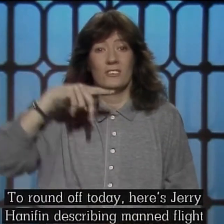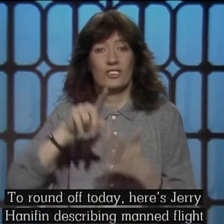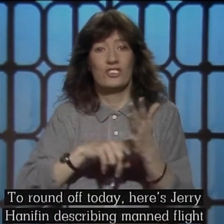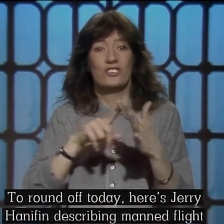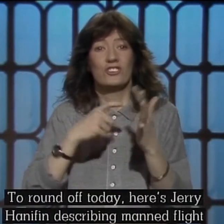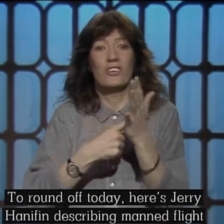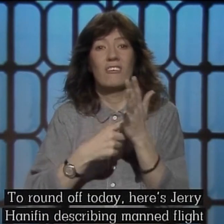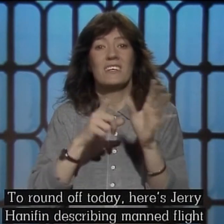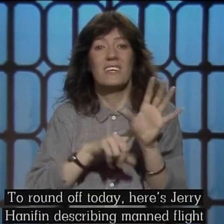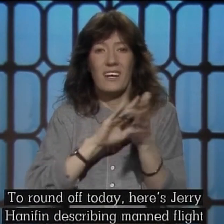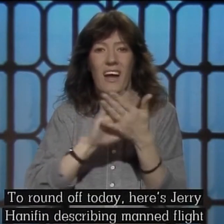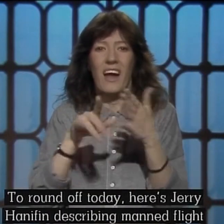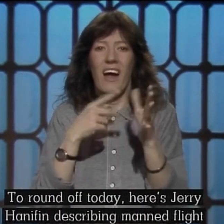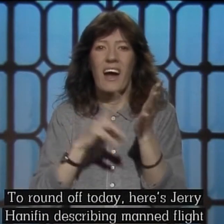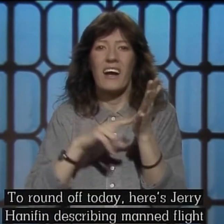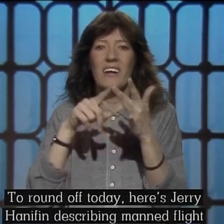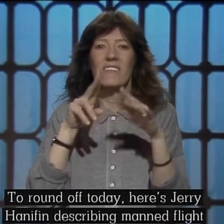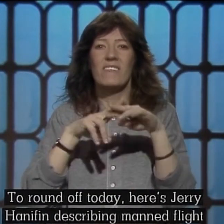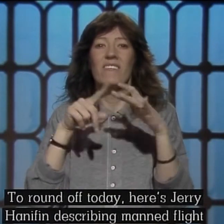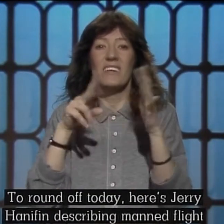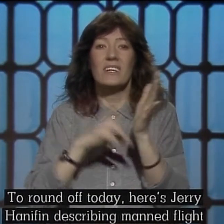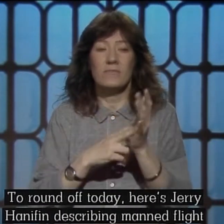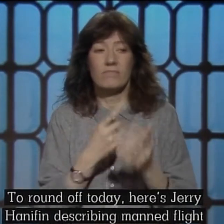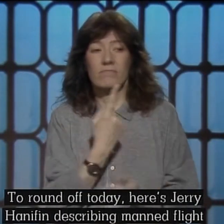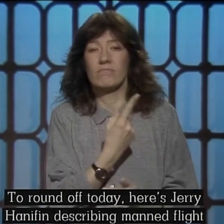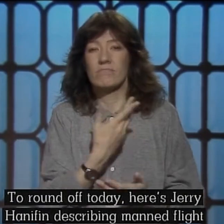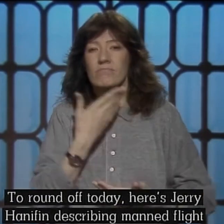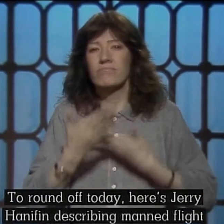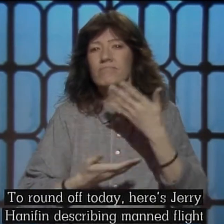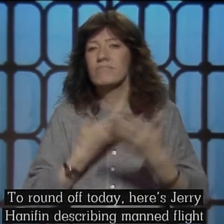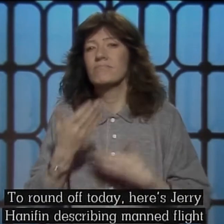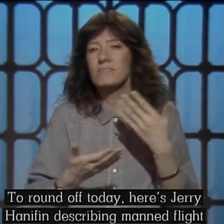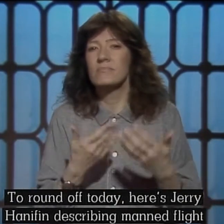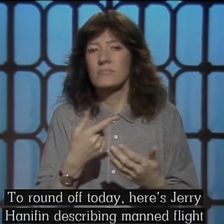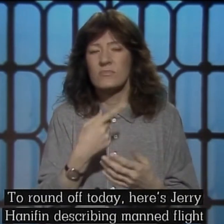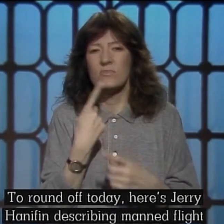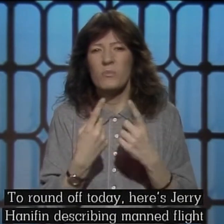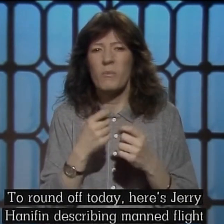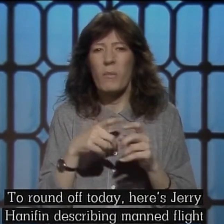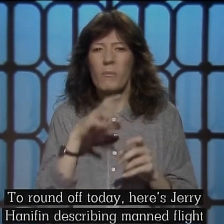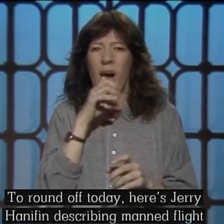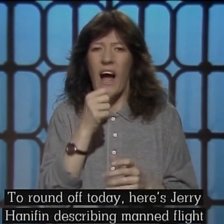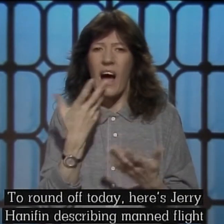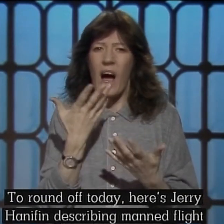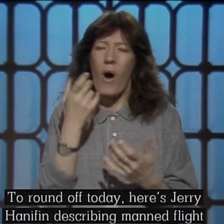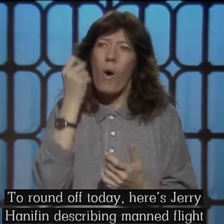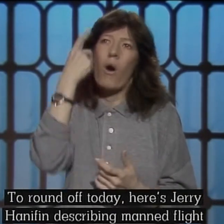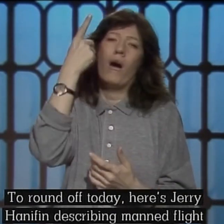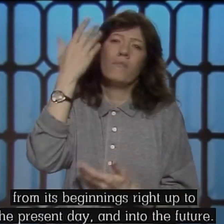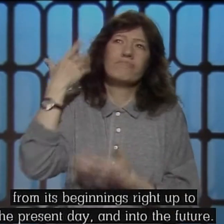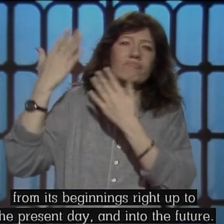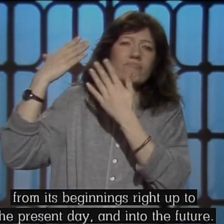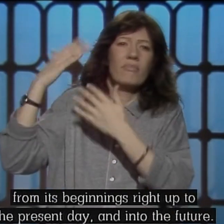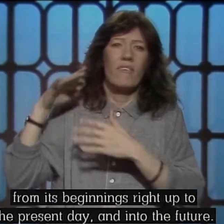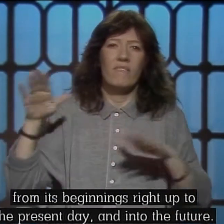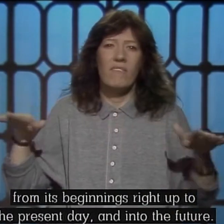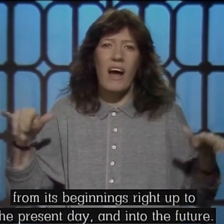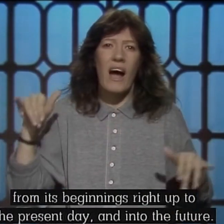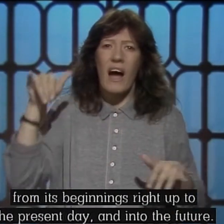Now, to round off today, here's Jerry Hanafin describing the history of manned flight from its earliest